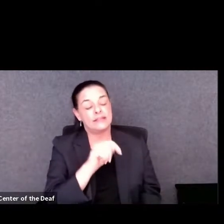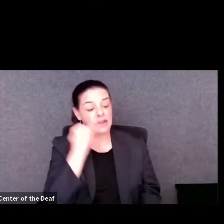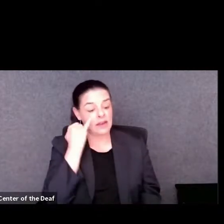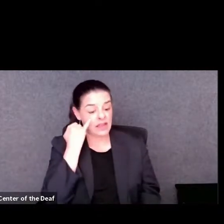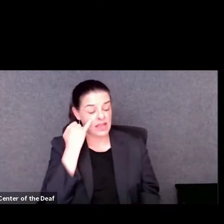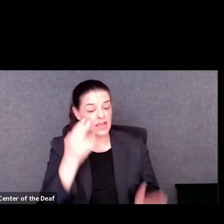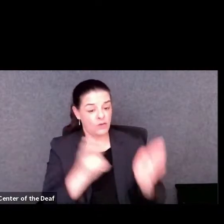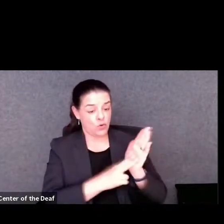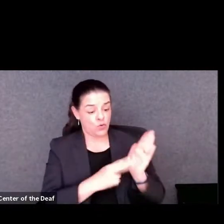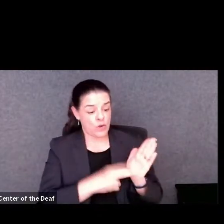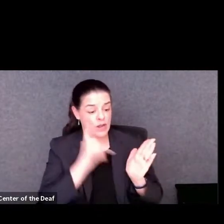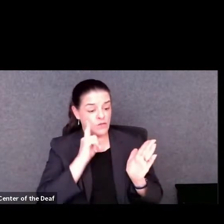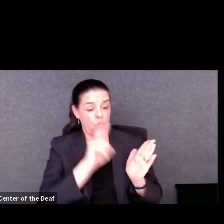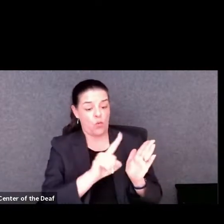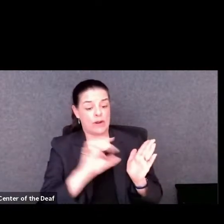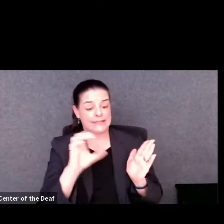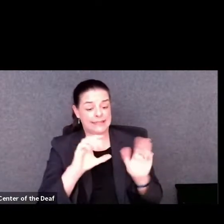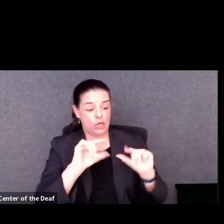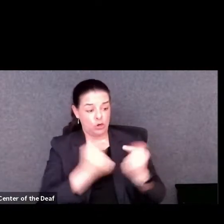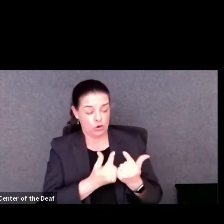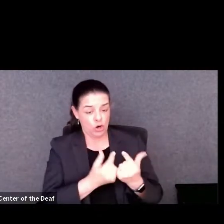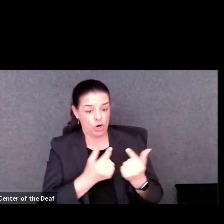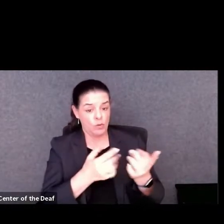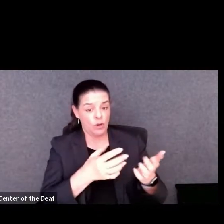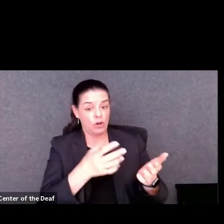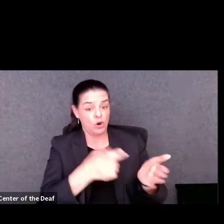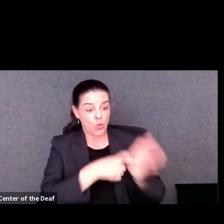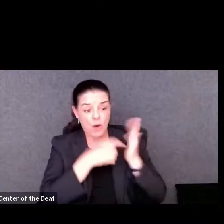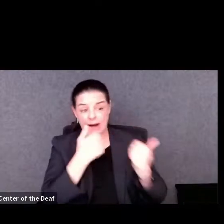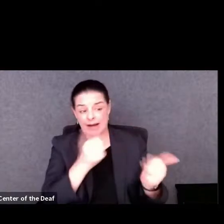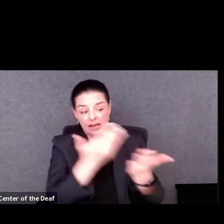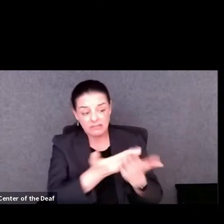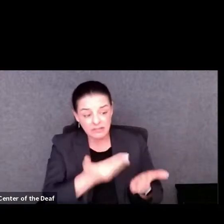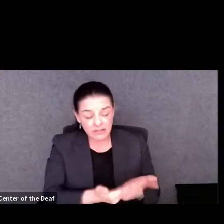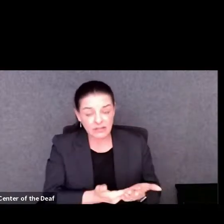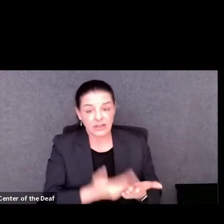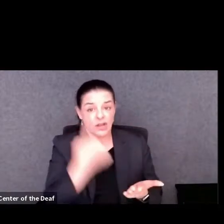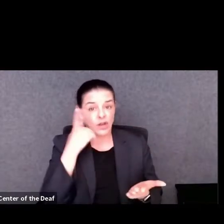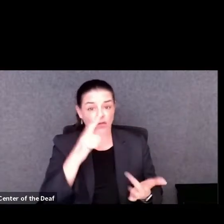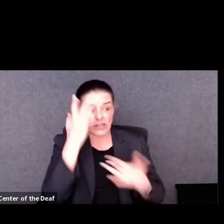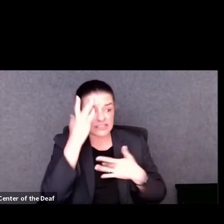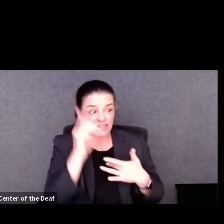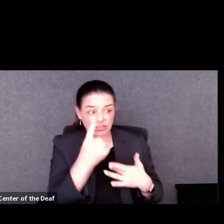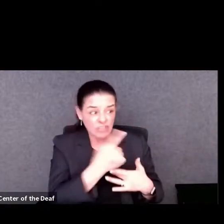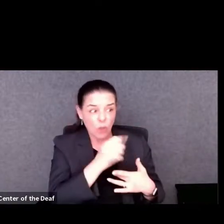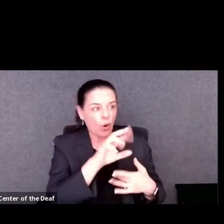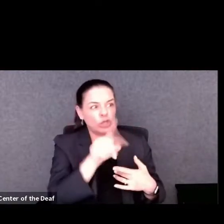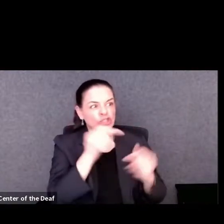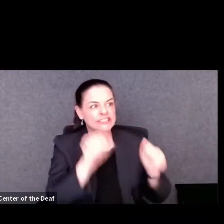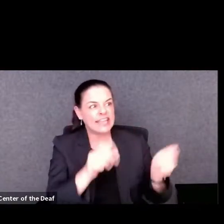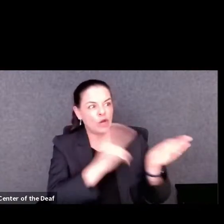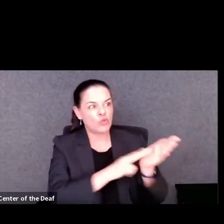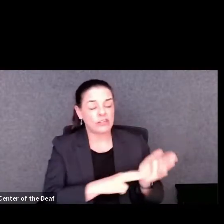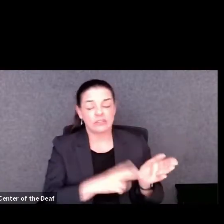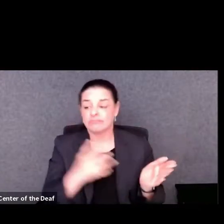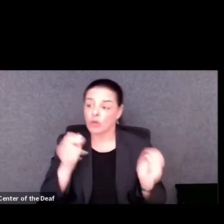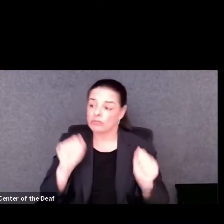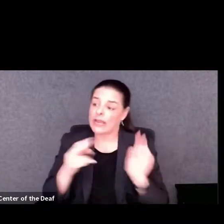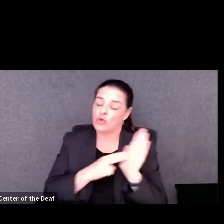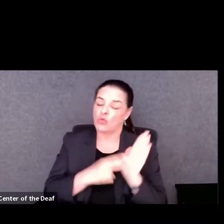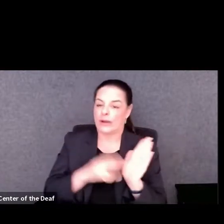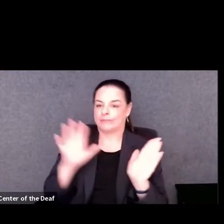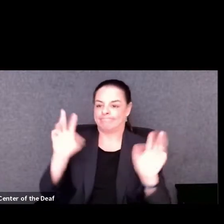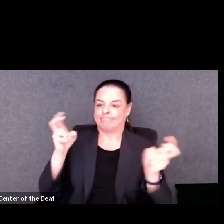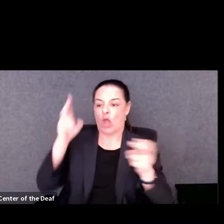group require any documentation of a comorbidity, or are folks just able to register? Nope, folks are just able to register, and it's on the honor